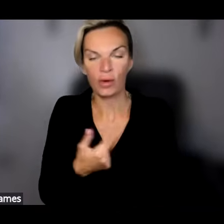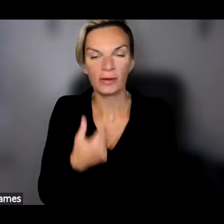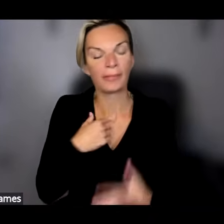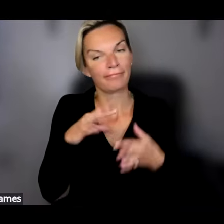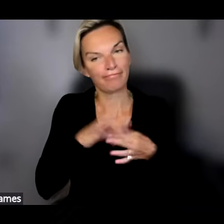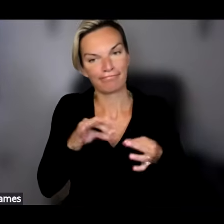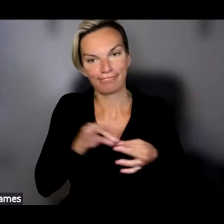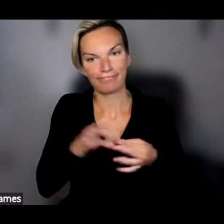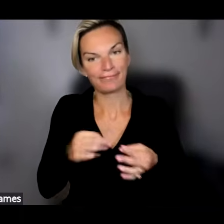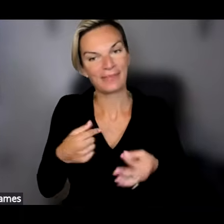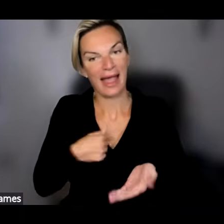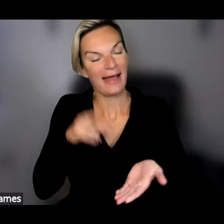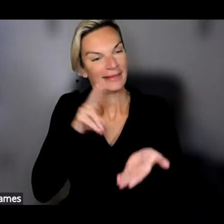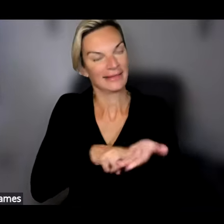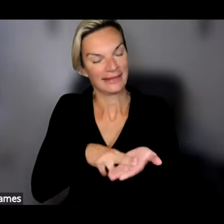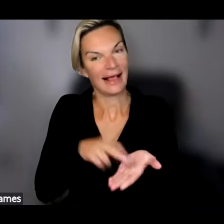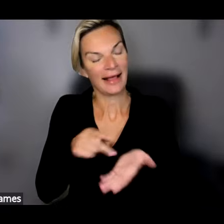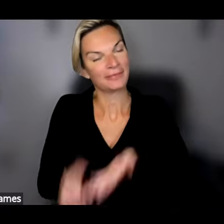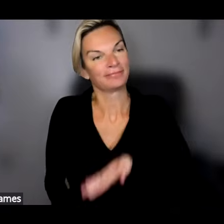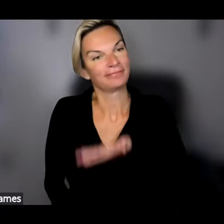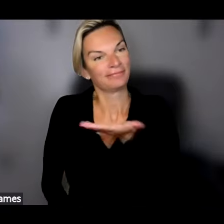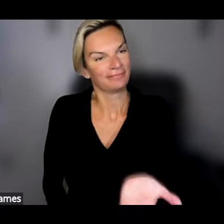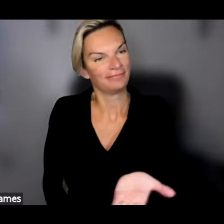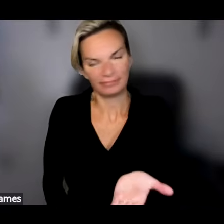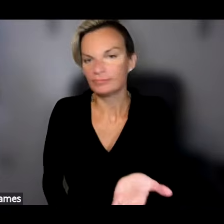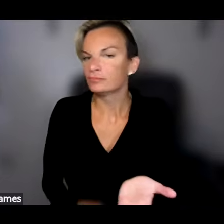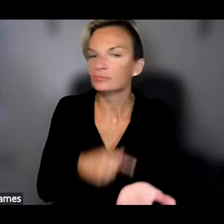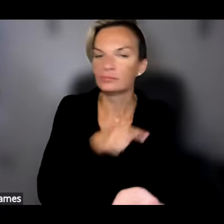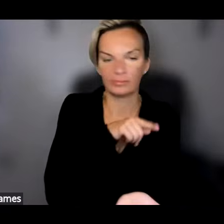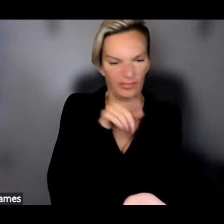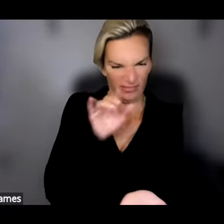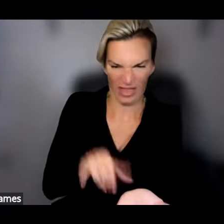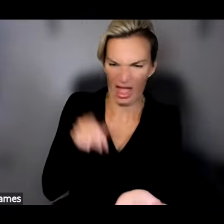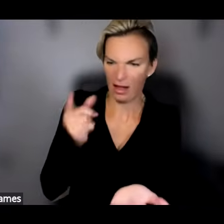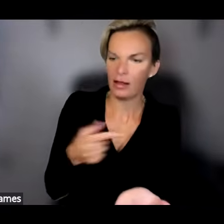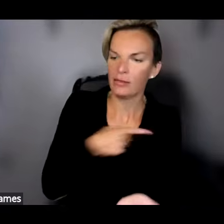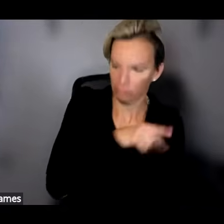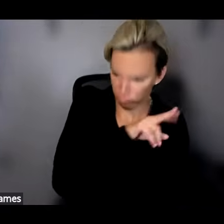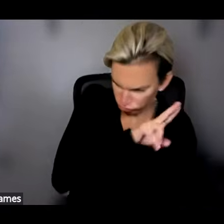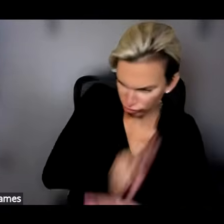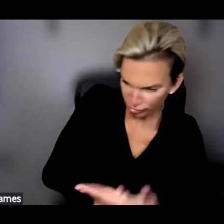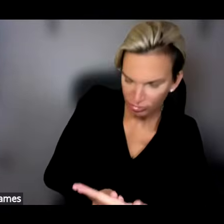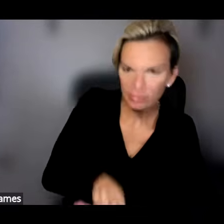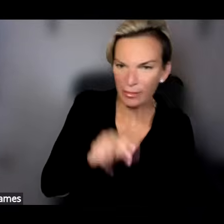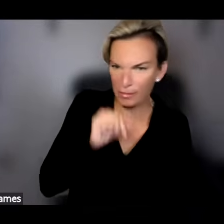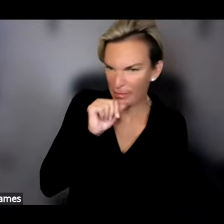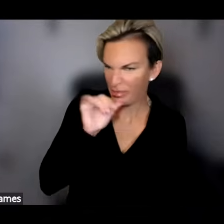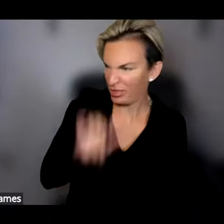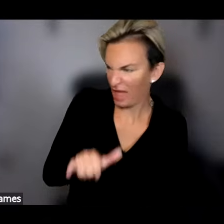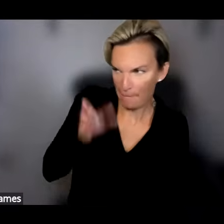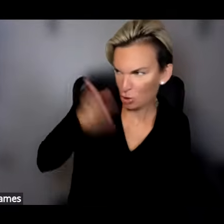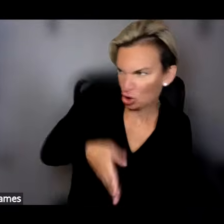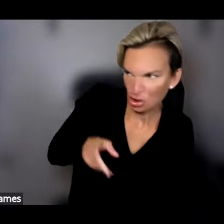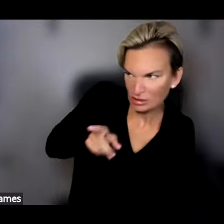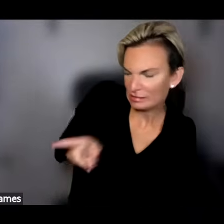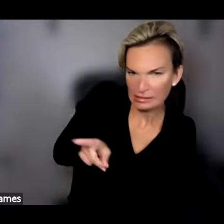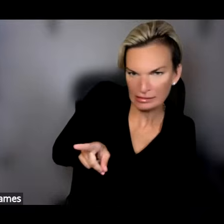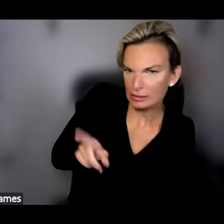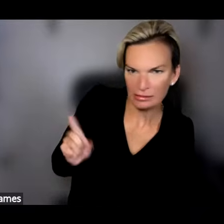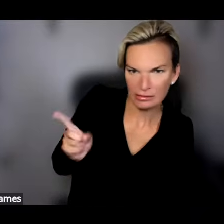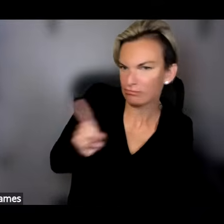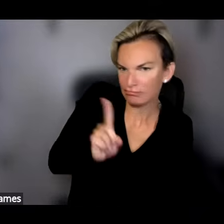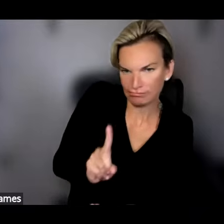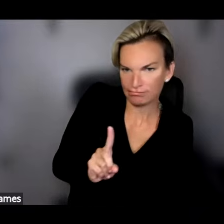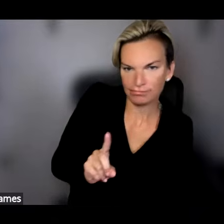petition. Marie Moisio signed petition number 63, which Cambensi claimed she was